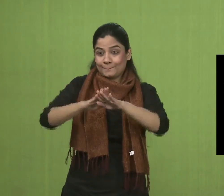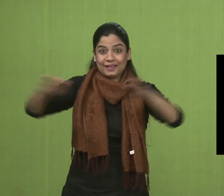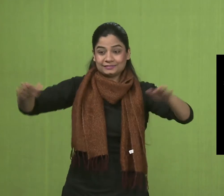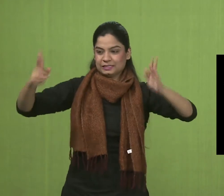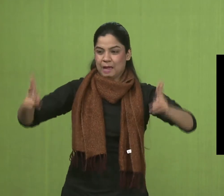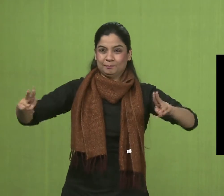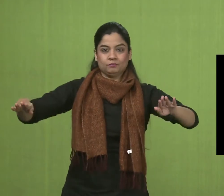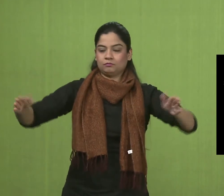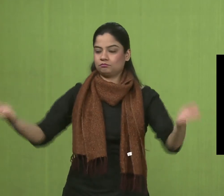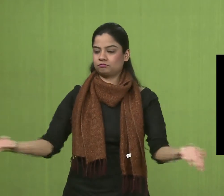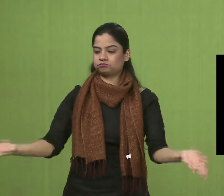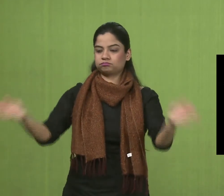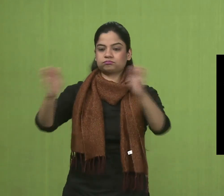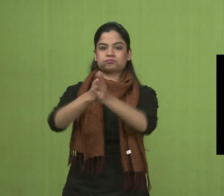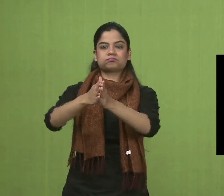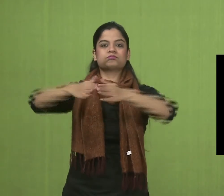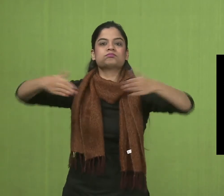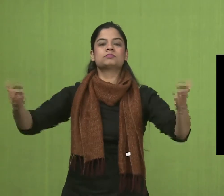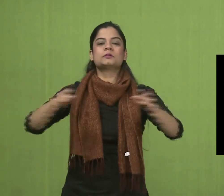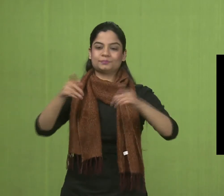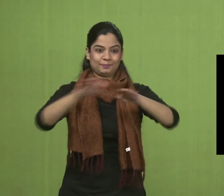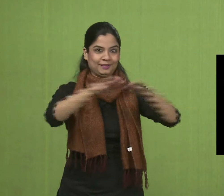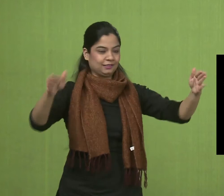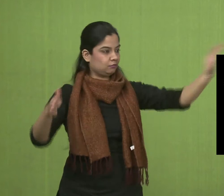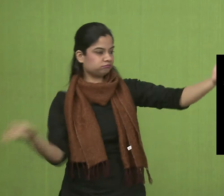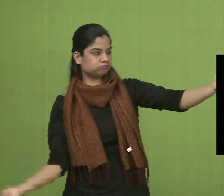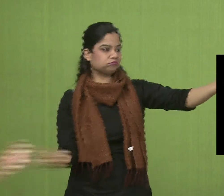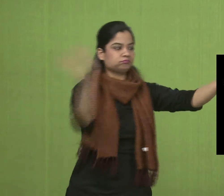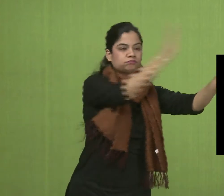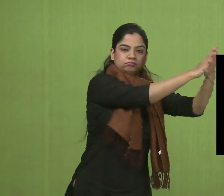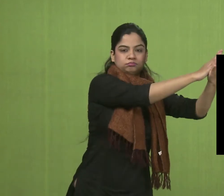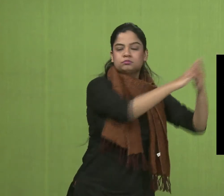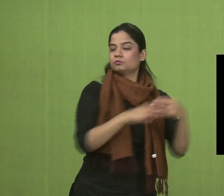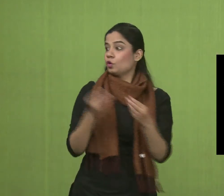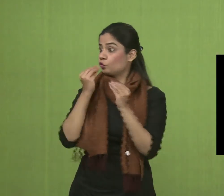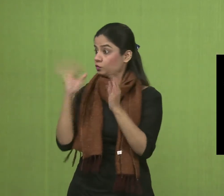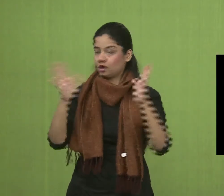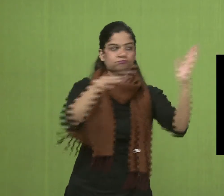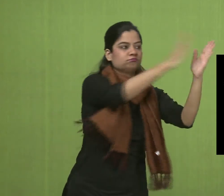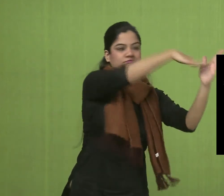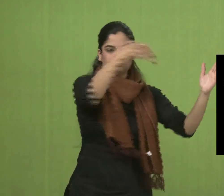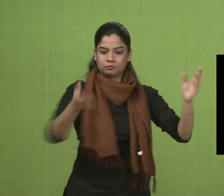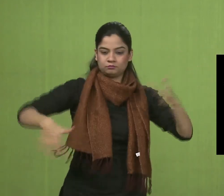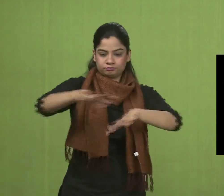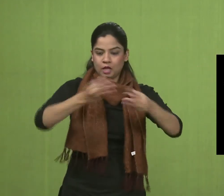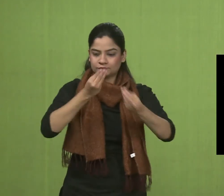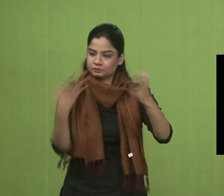for a folding dining table so that it can utilize a lot of space. Once you've eaten the food, you can close it